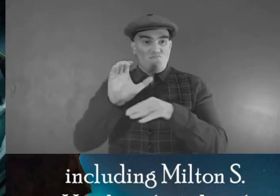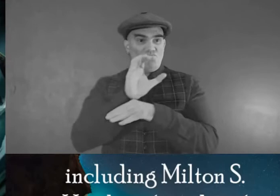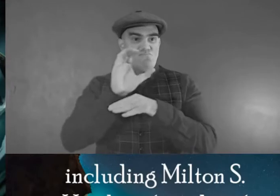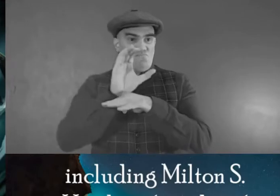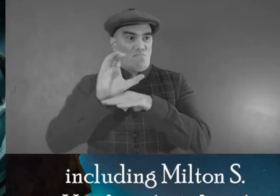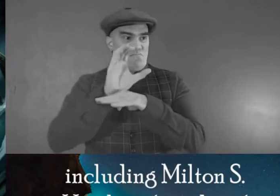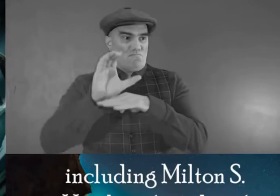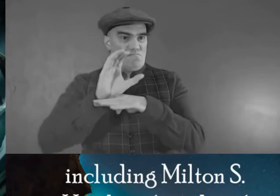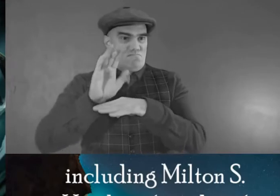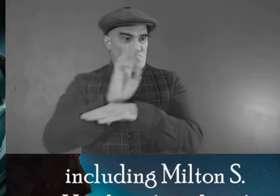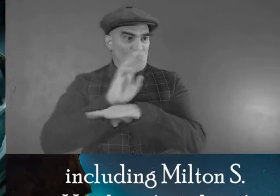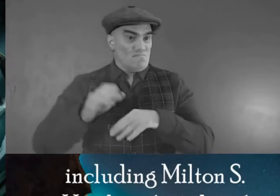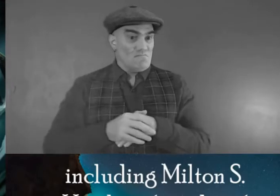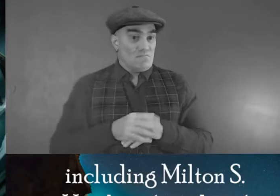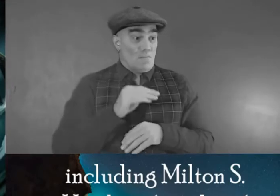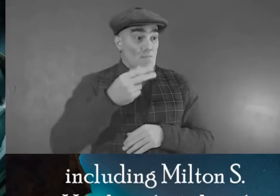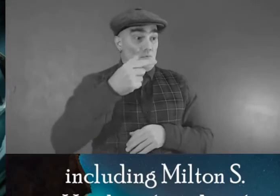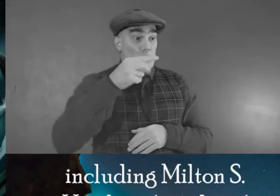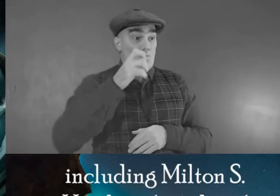chocolate firm,